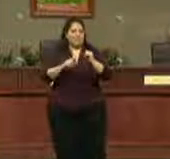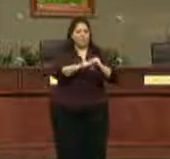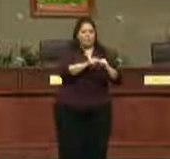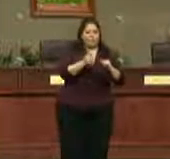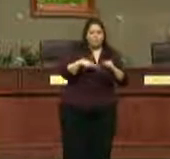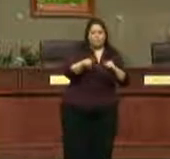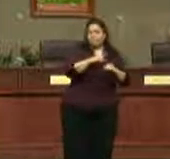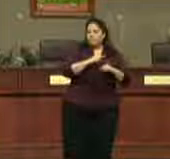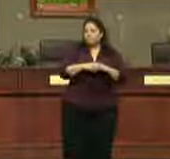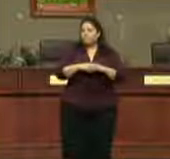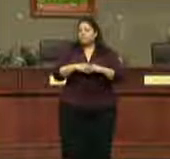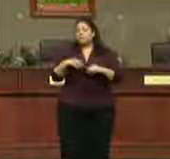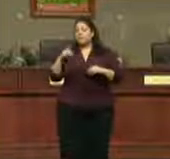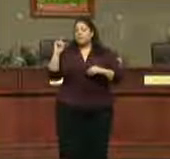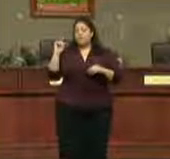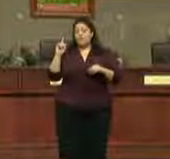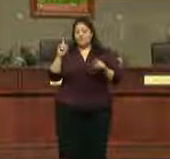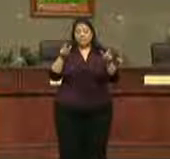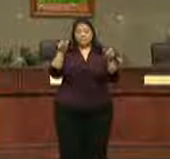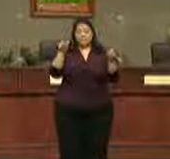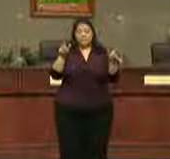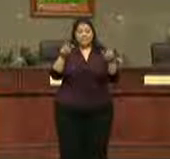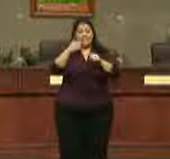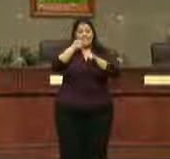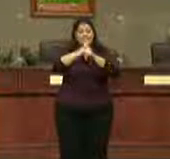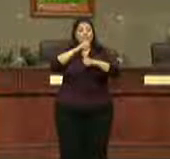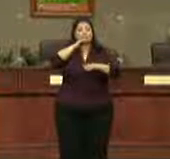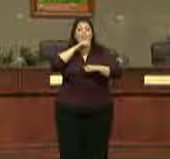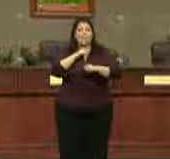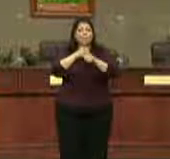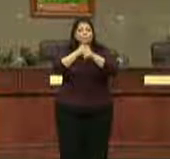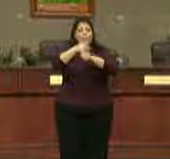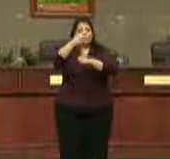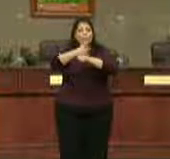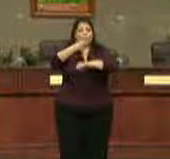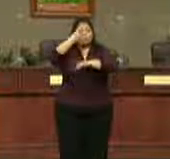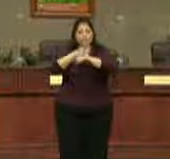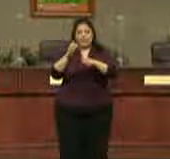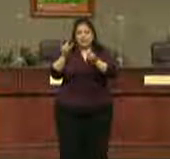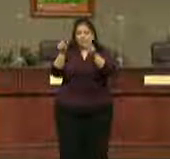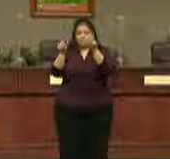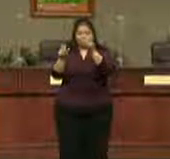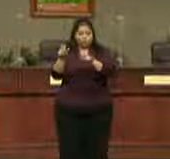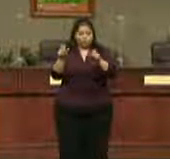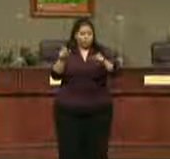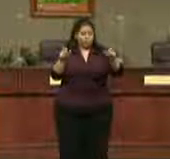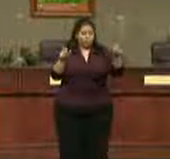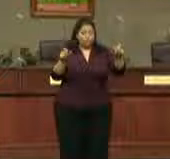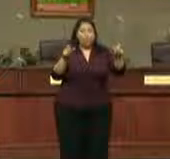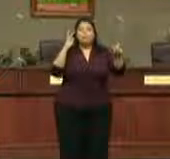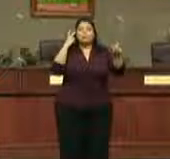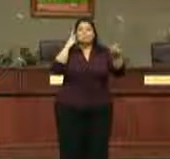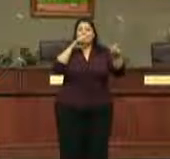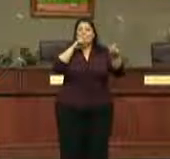Now, this is our age by day, and these are the number of cases by age group.